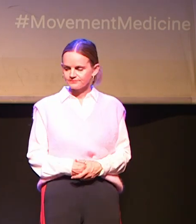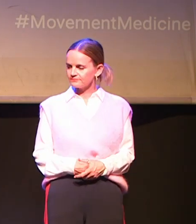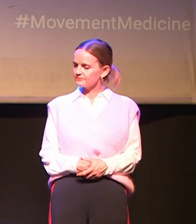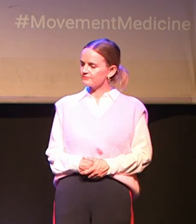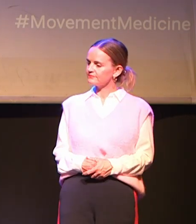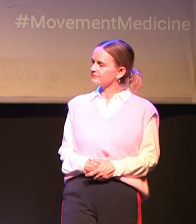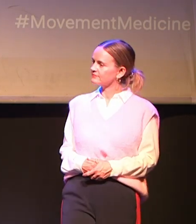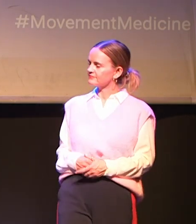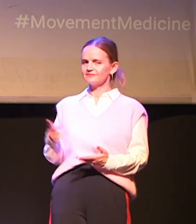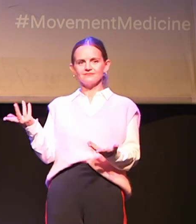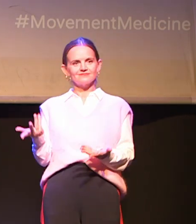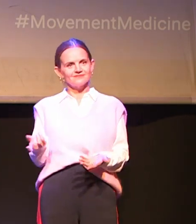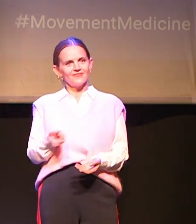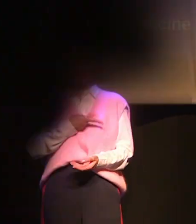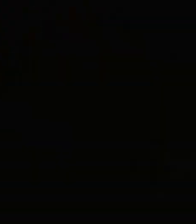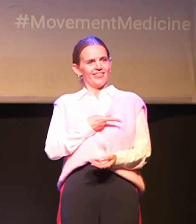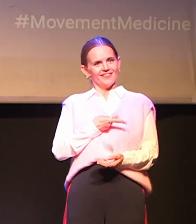You wrote the book.